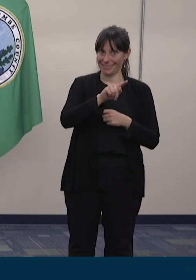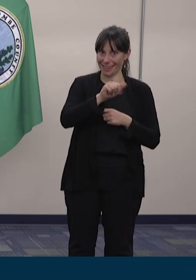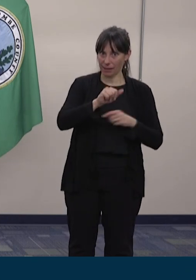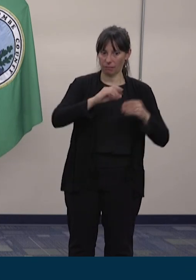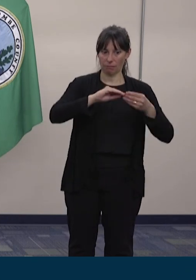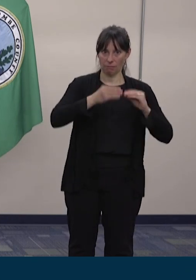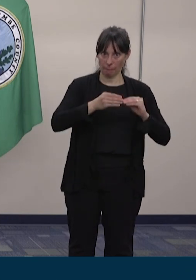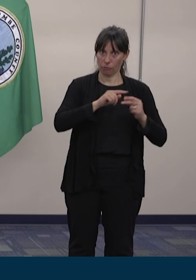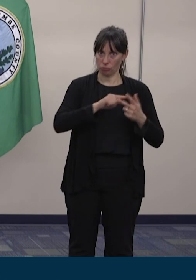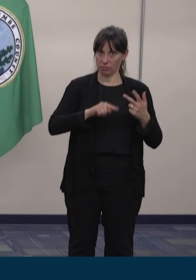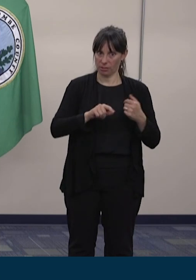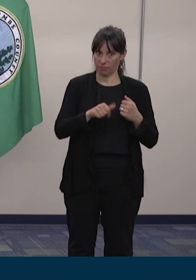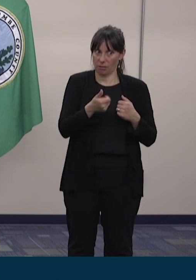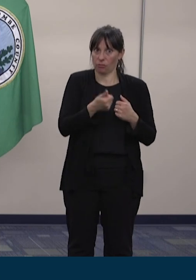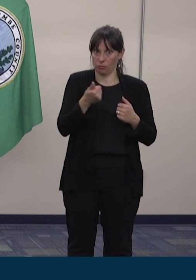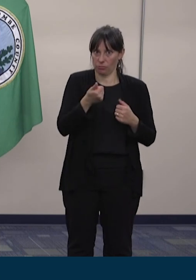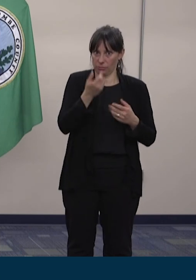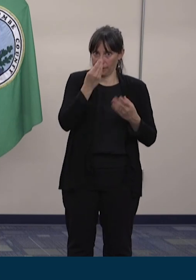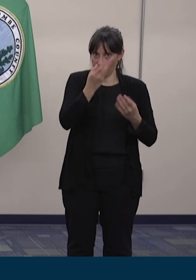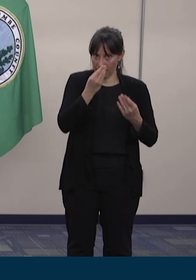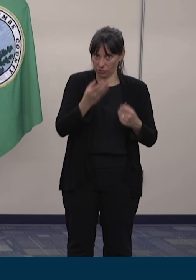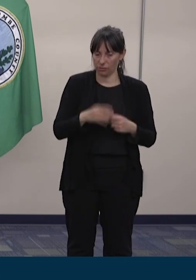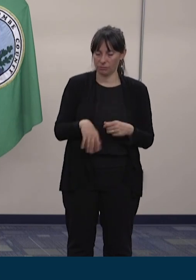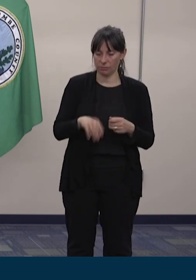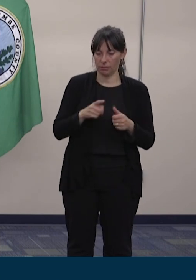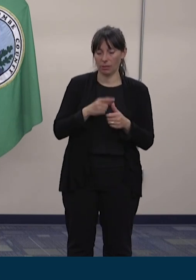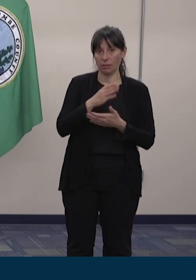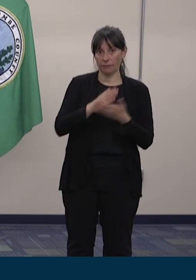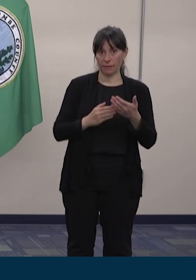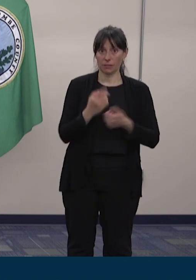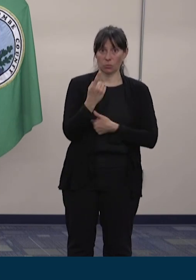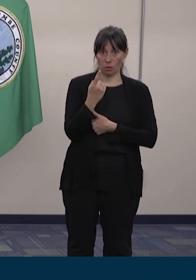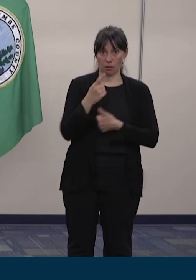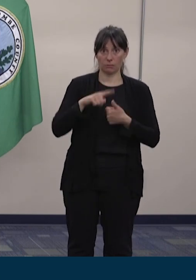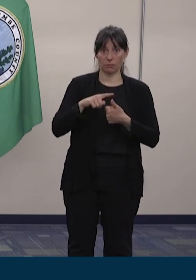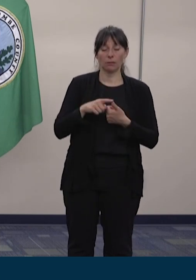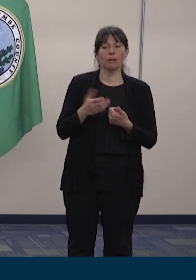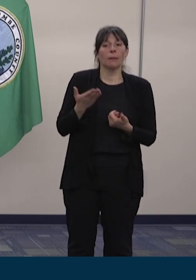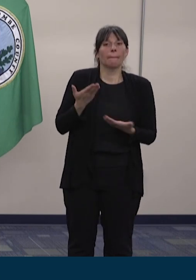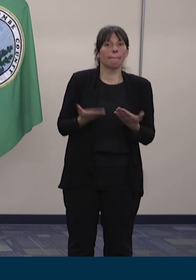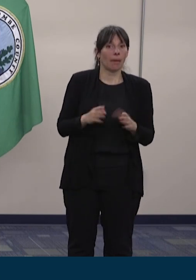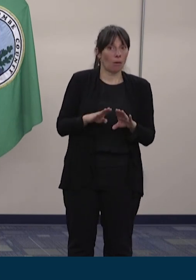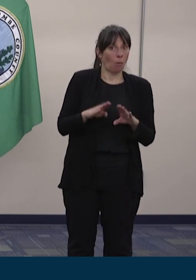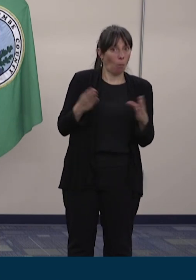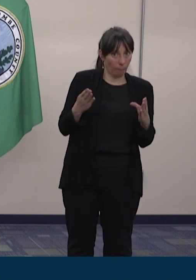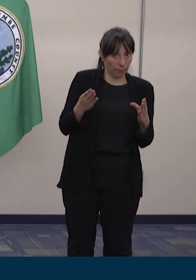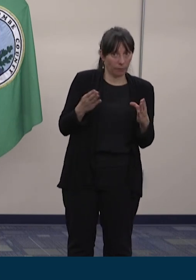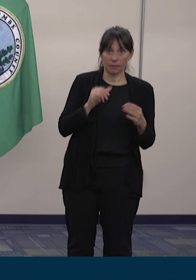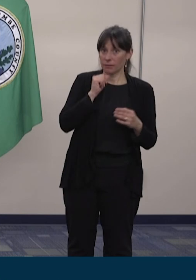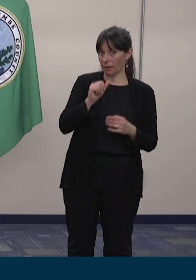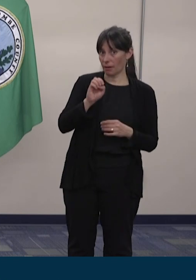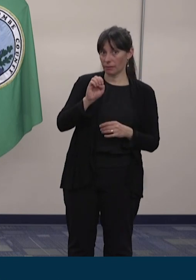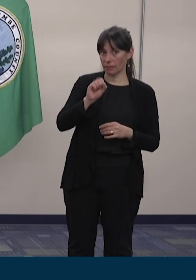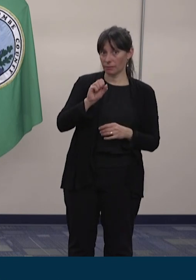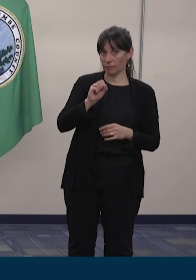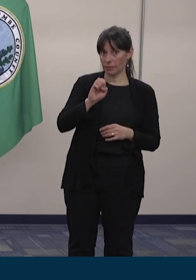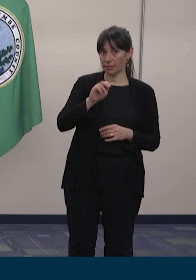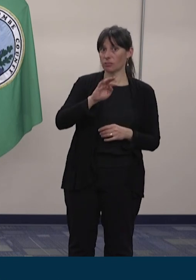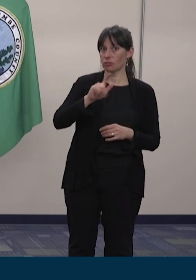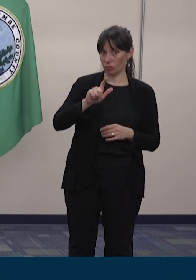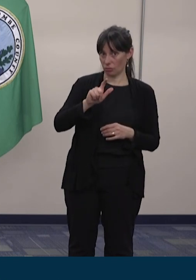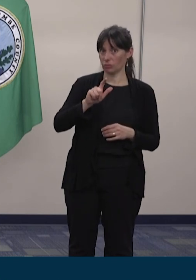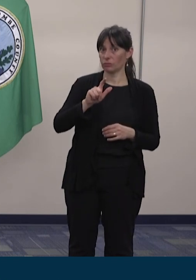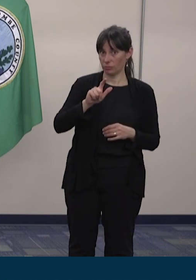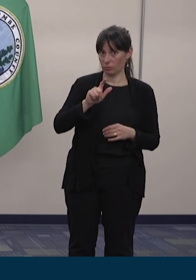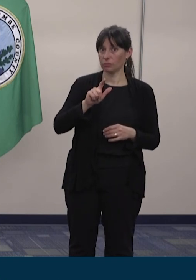métricas information we y con have, datos. Y Phase la 1 may fase include a 1 limited tal opening vez of comience non-essential con retail algunas aperturas continued de